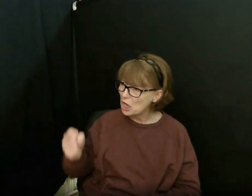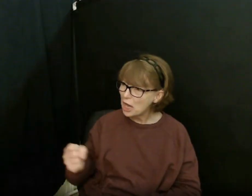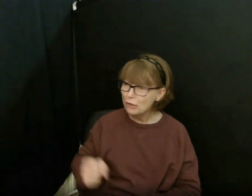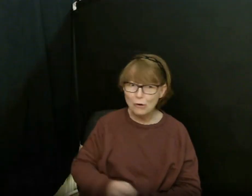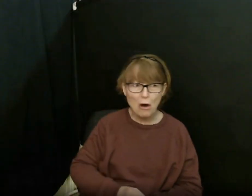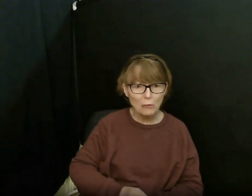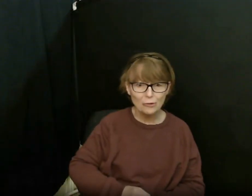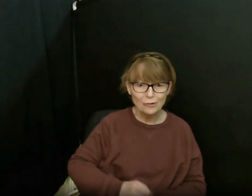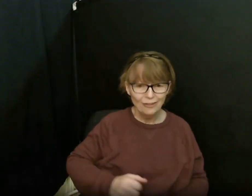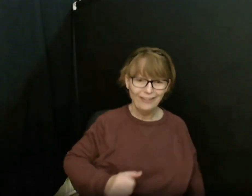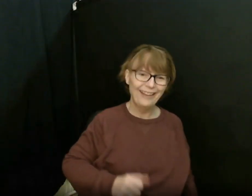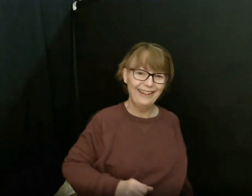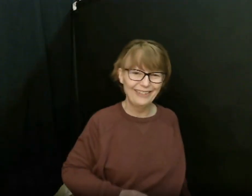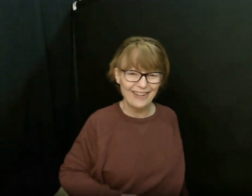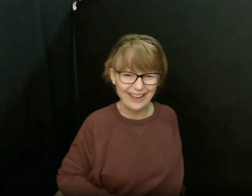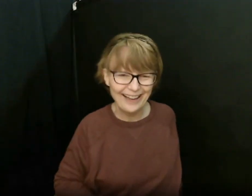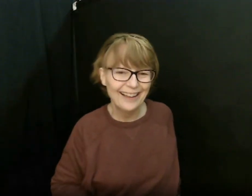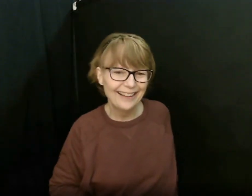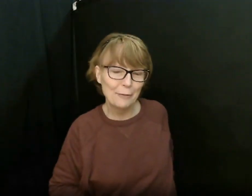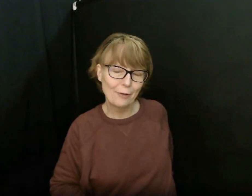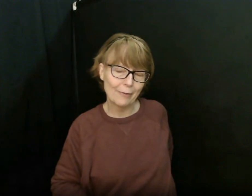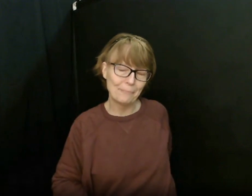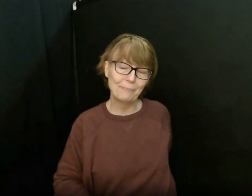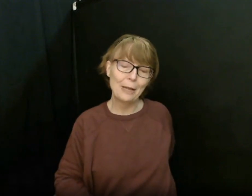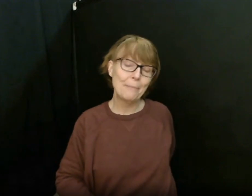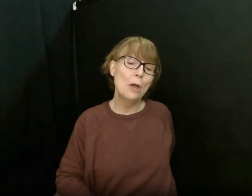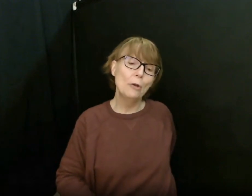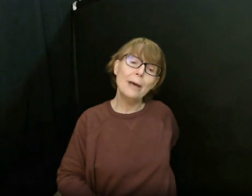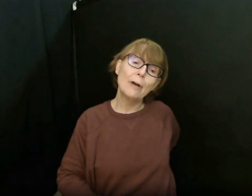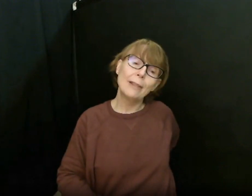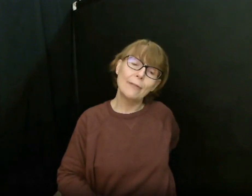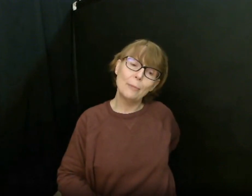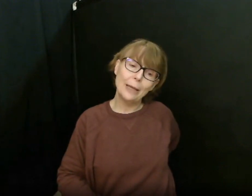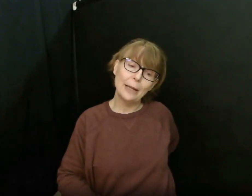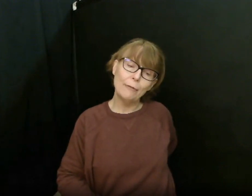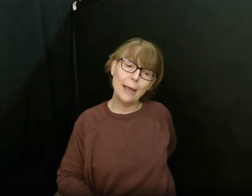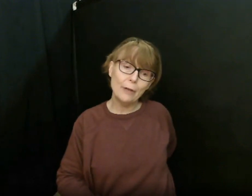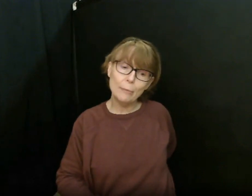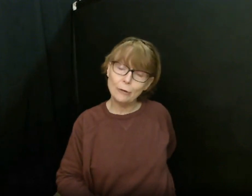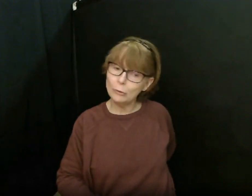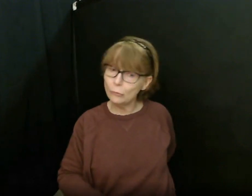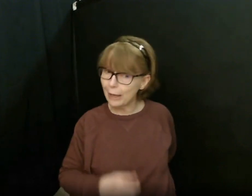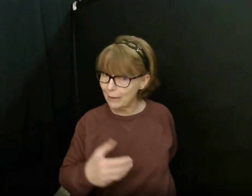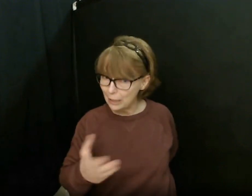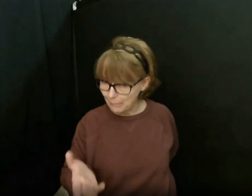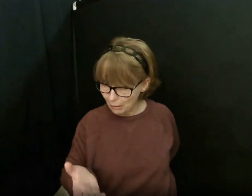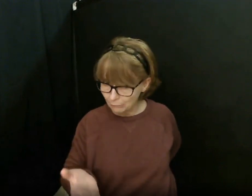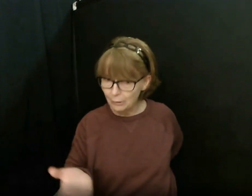you go, student. You go, right?" That was awesome. Anyway, you have a lovely week. And if you have any questions, you have my email. Feel